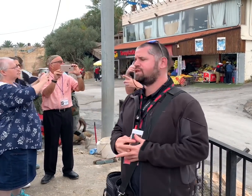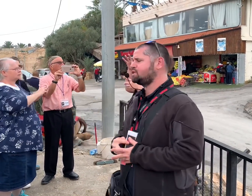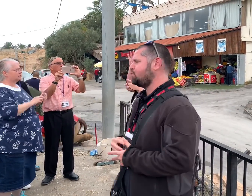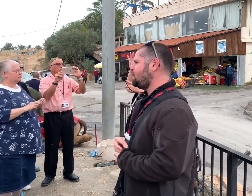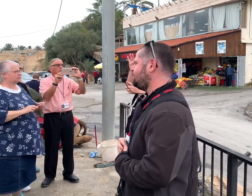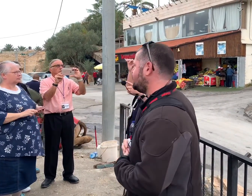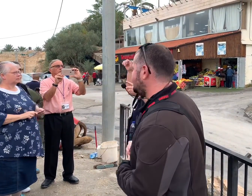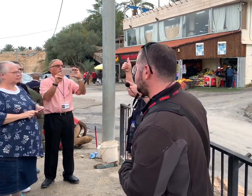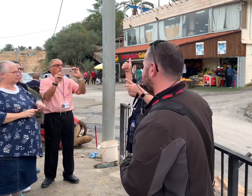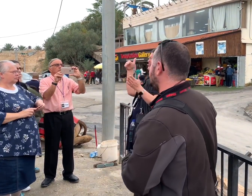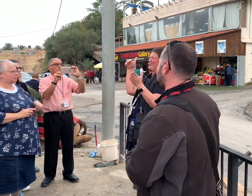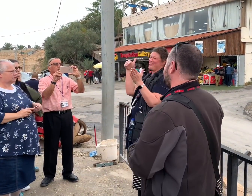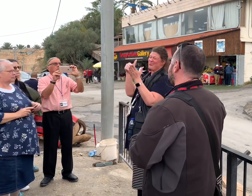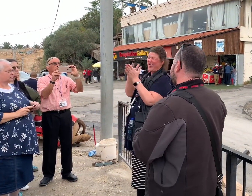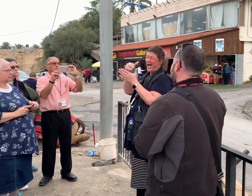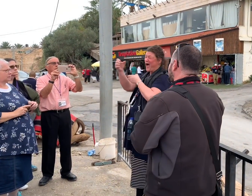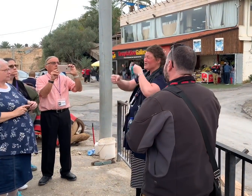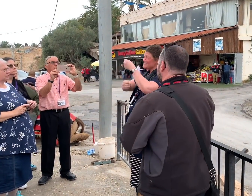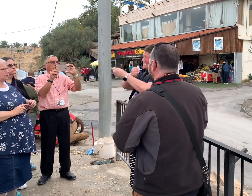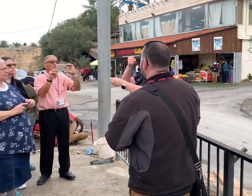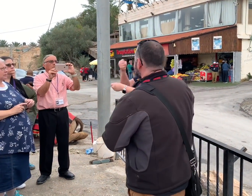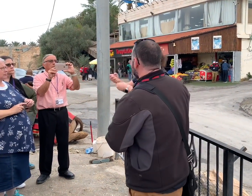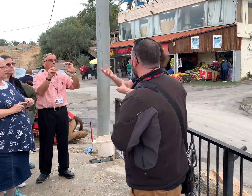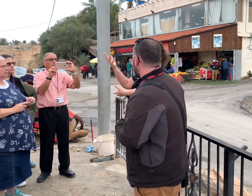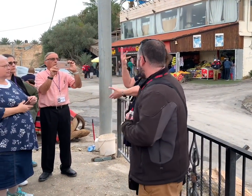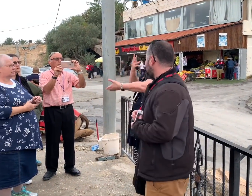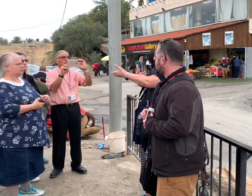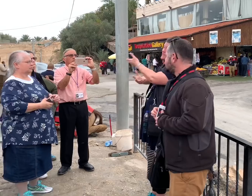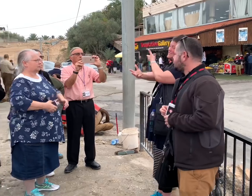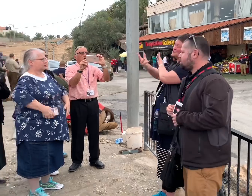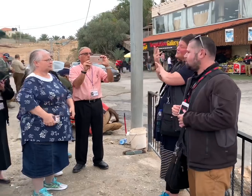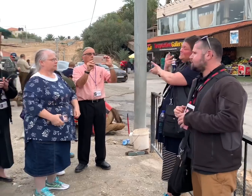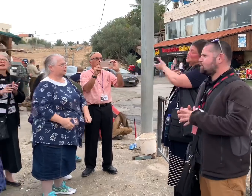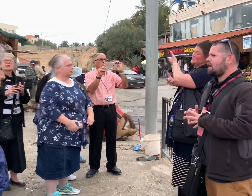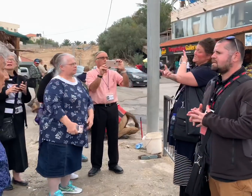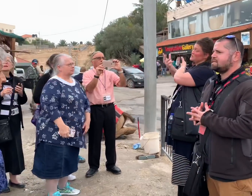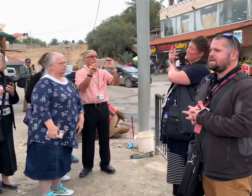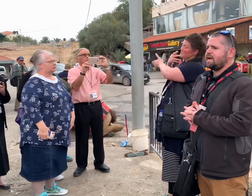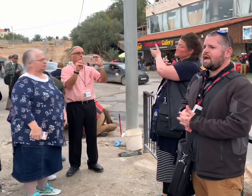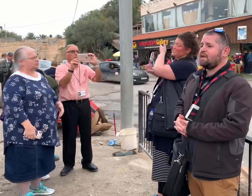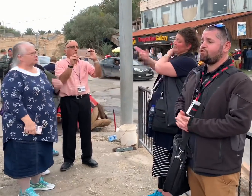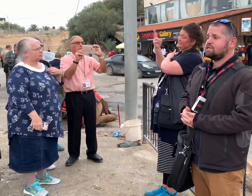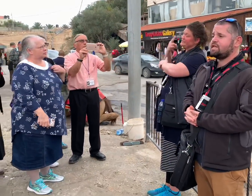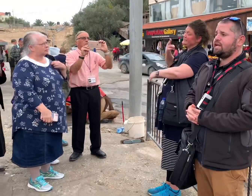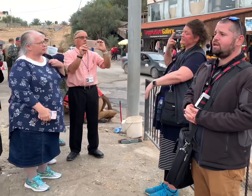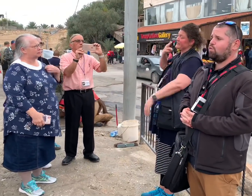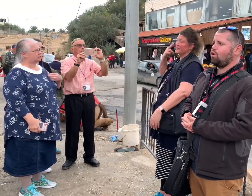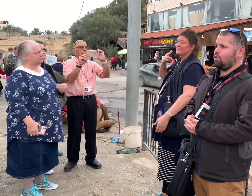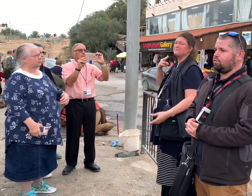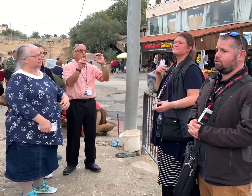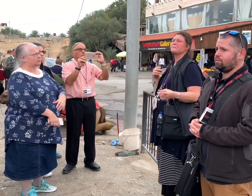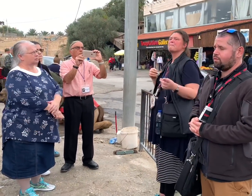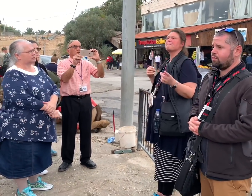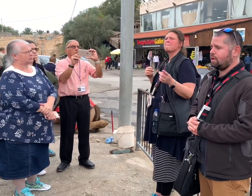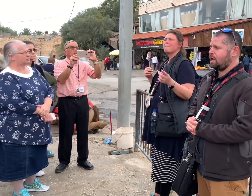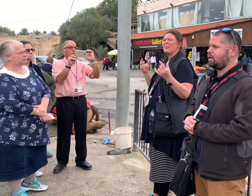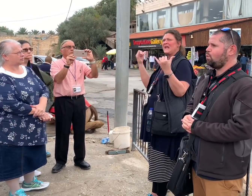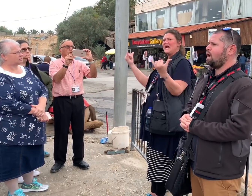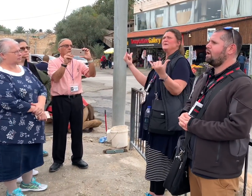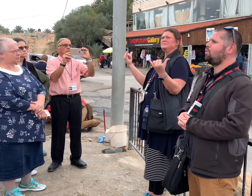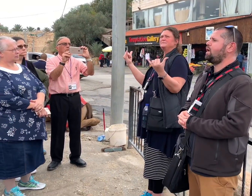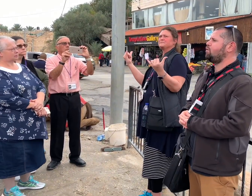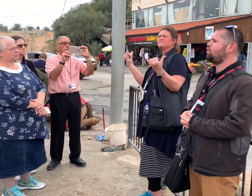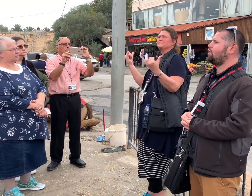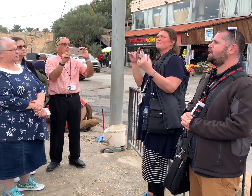9 to 10,000 years of history. Of course, it's considered also as the ancient city in the world.